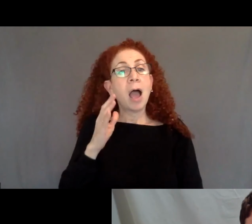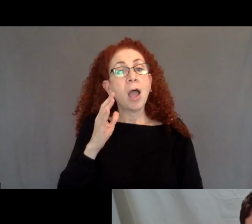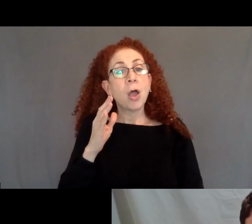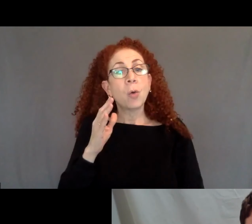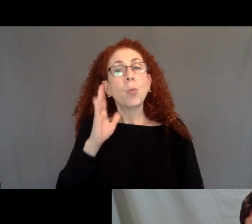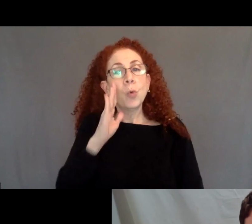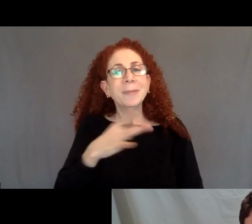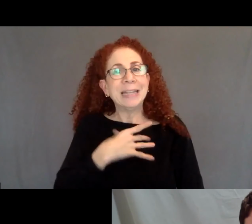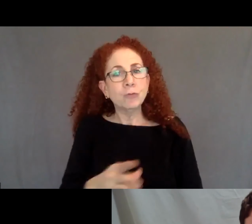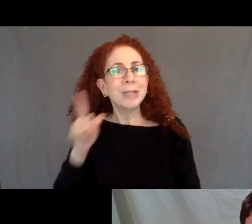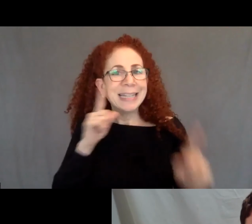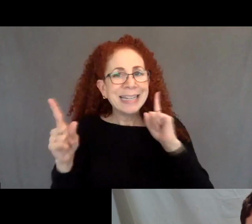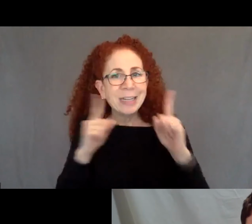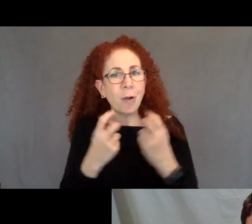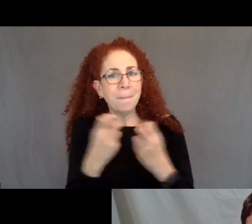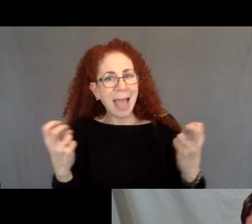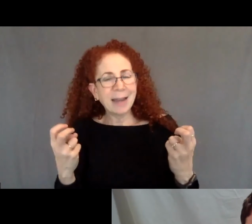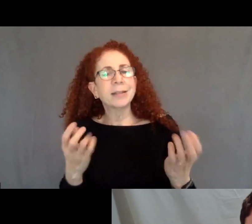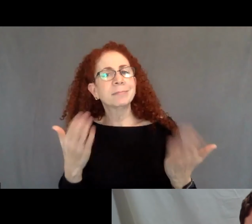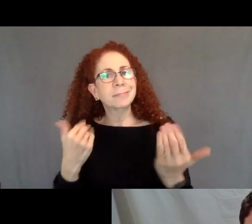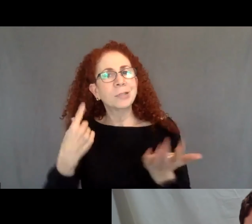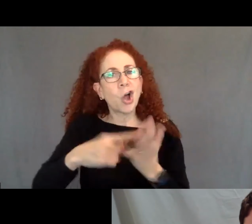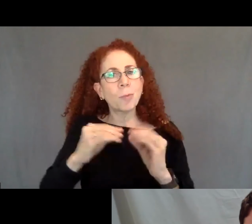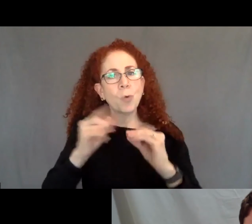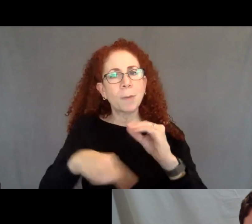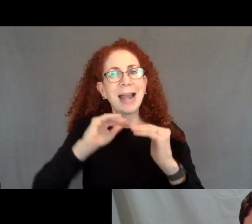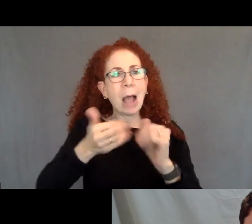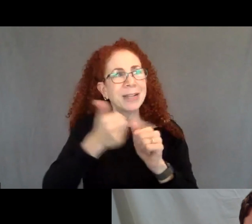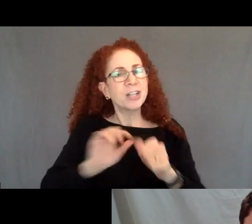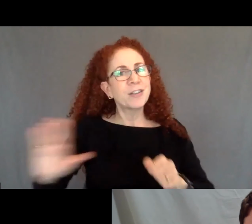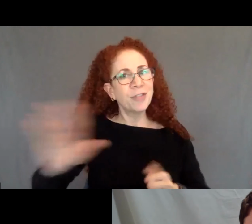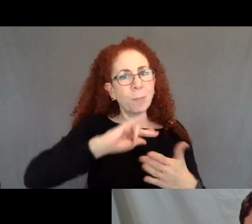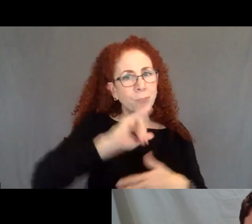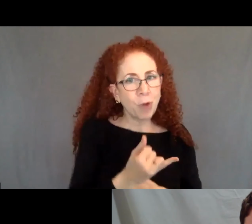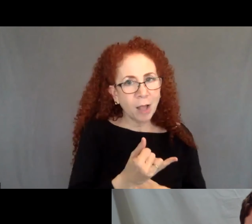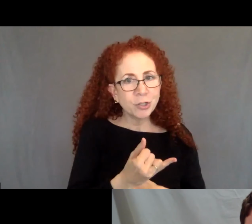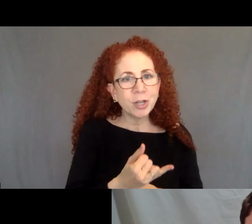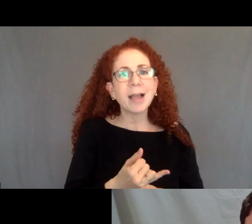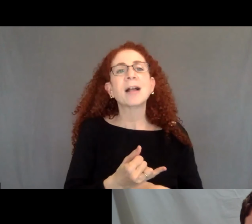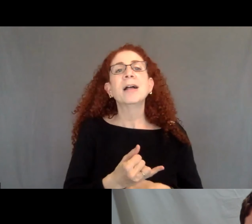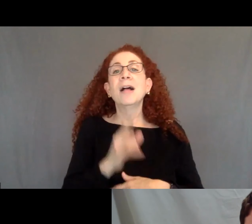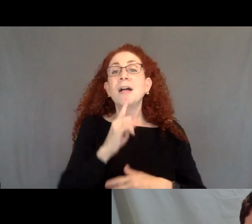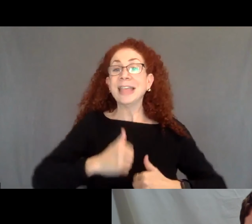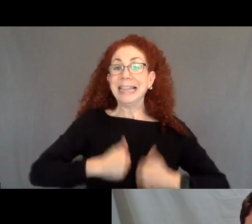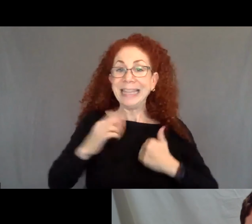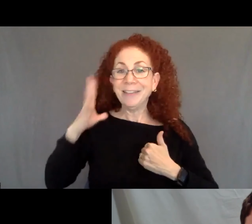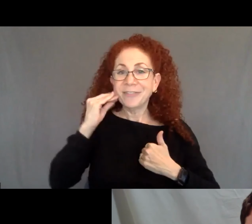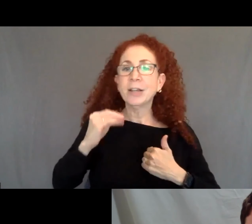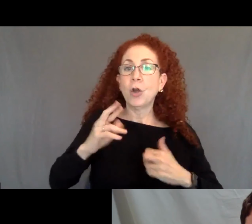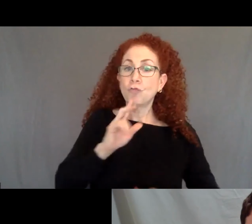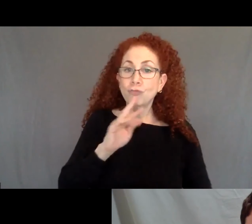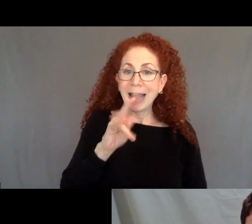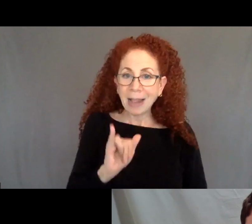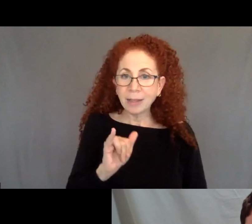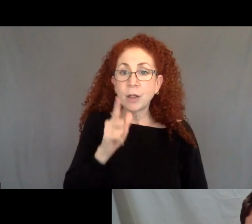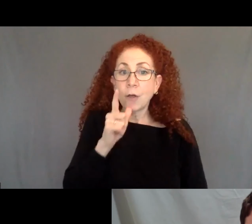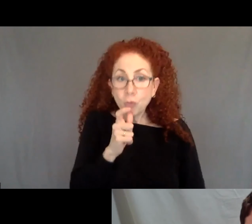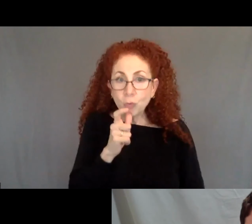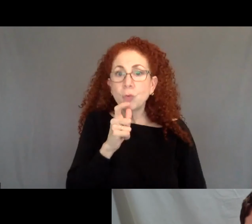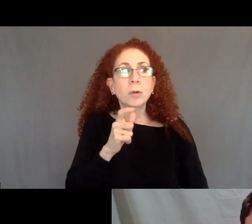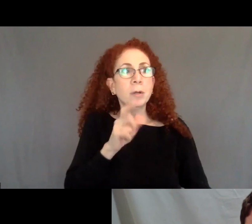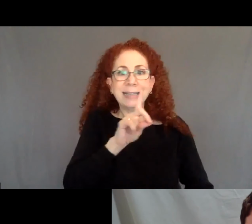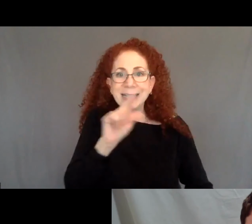I would very much be interested to hear these panelists talk about how in each of their projects, the lived reality of their actors that were deemed